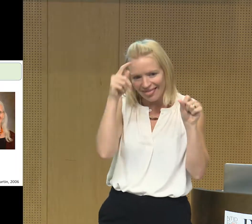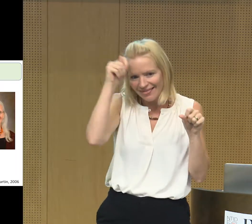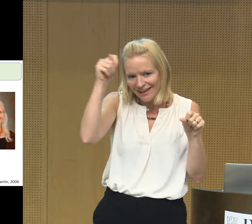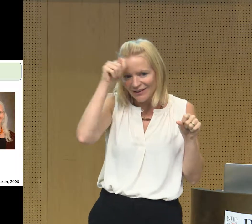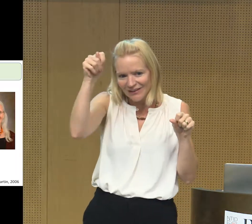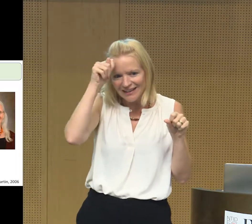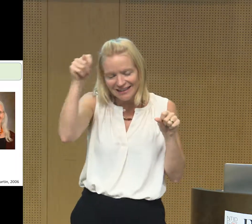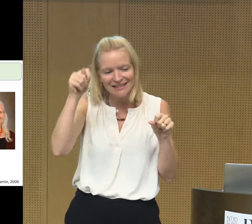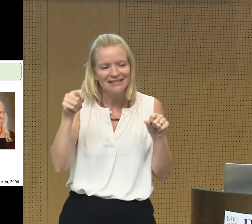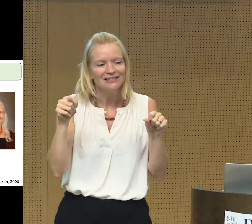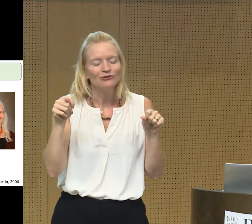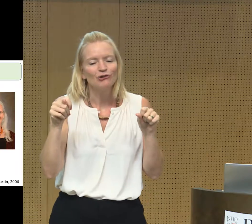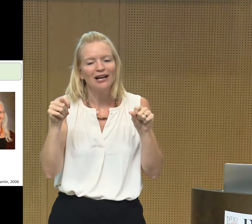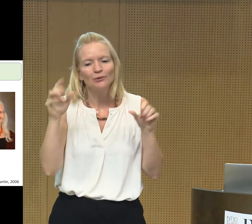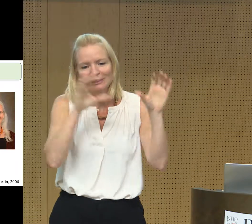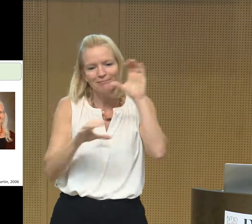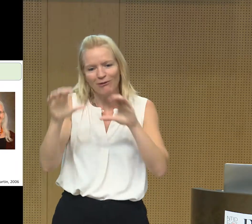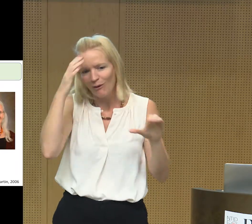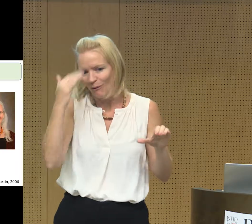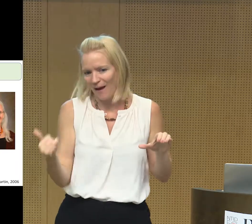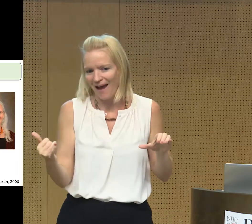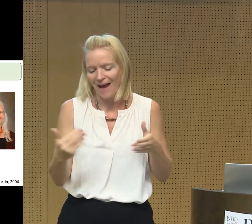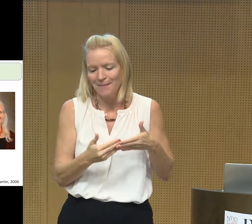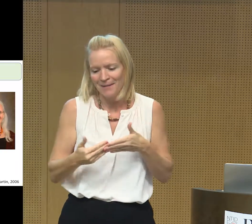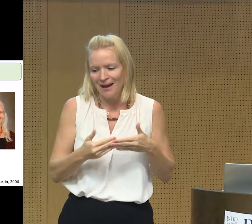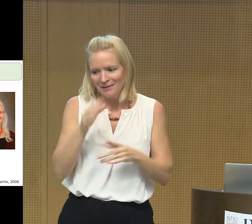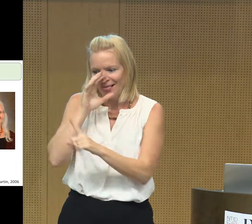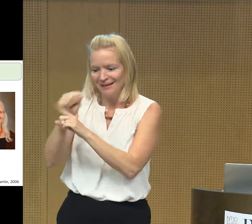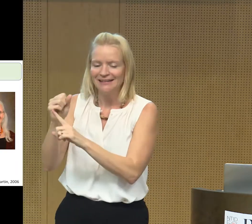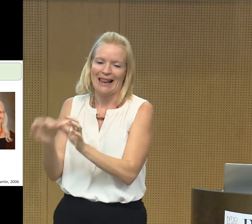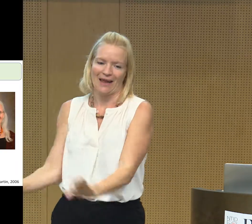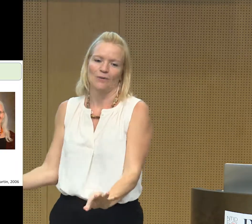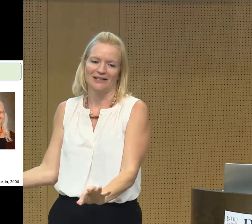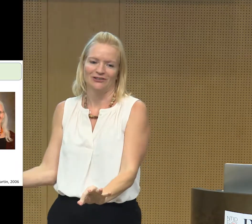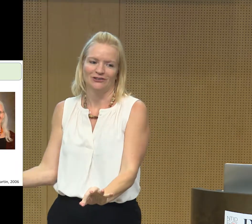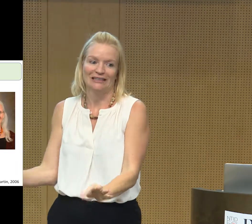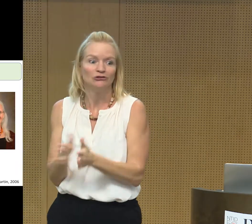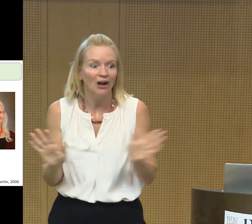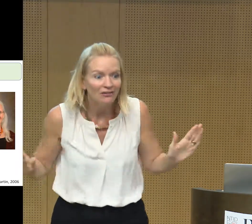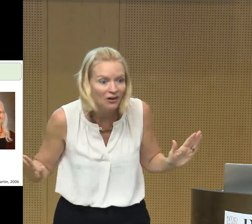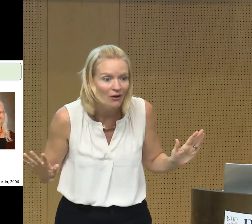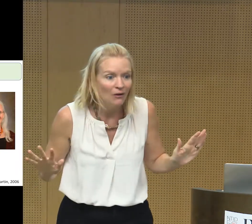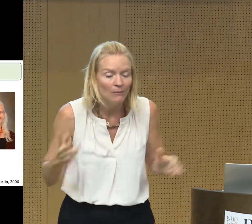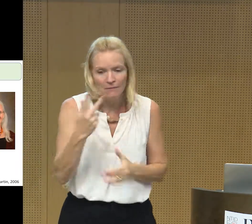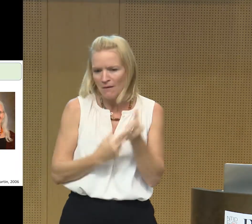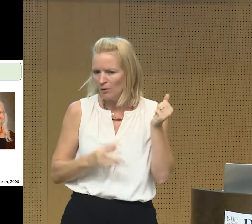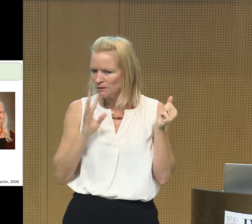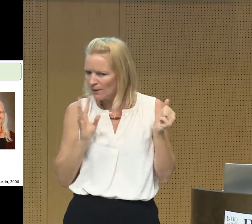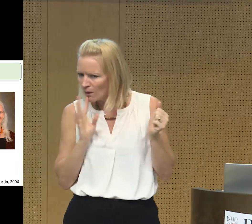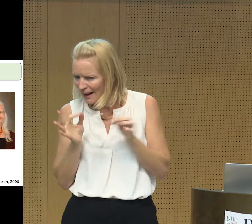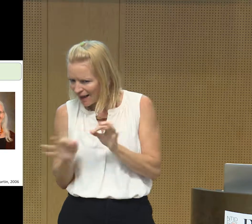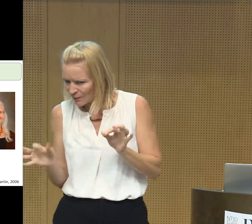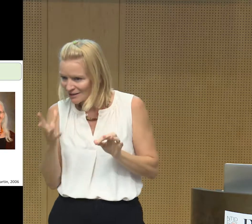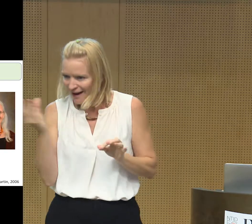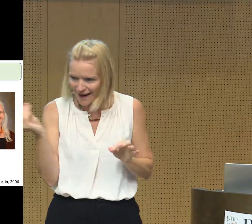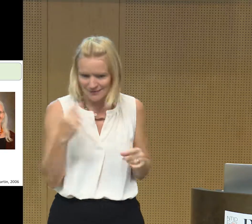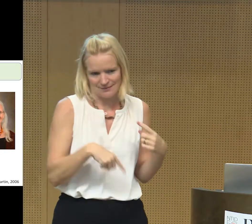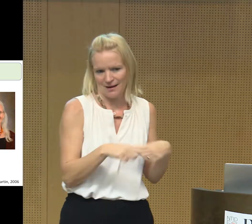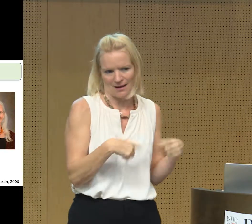So we played with linguistic theory and tried to explore why babies were attracted to language in general, both spoken languages as